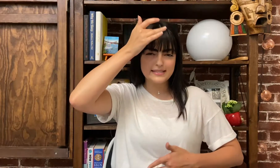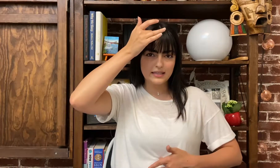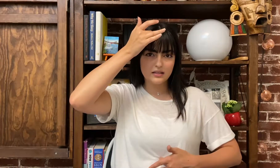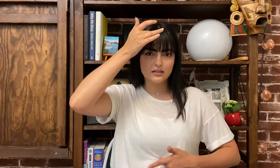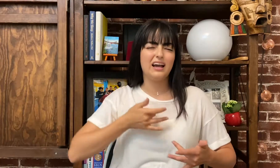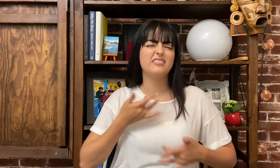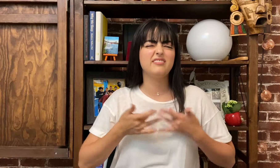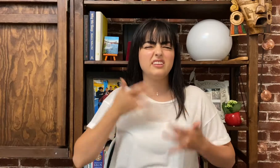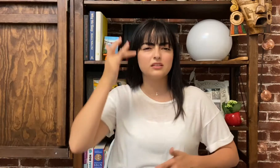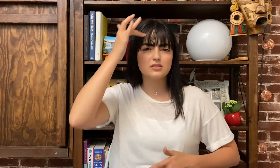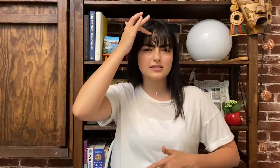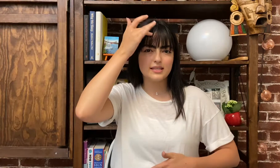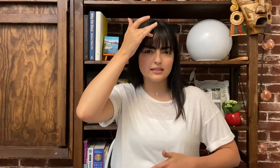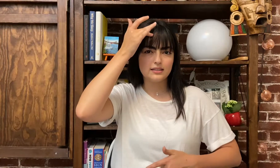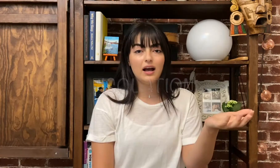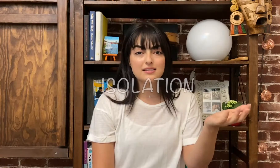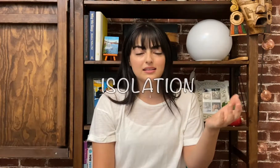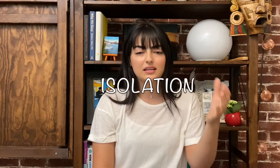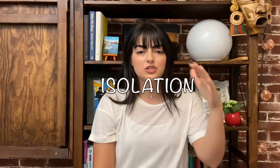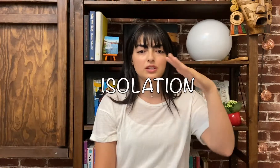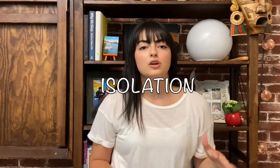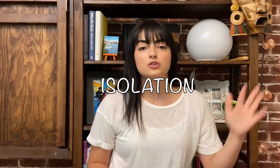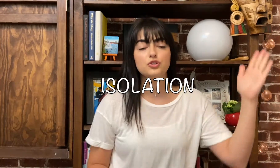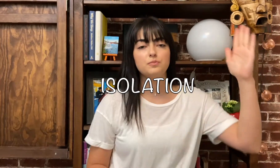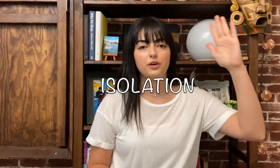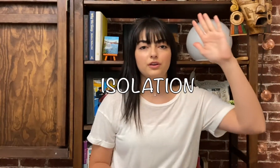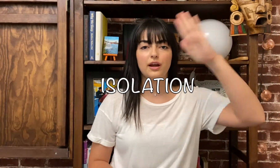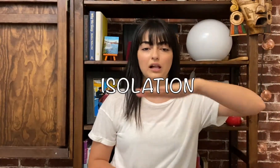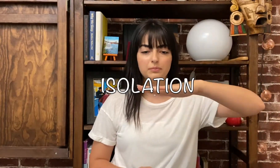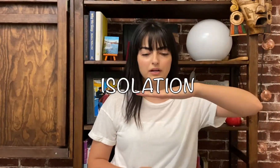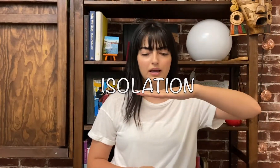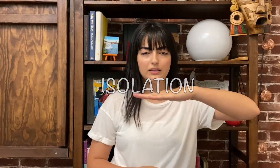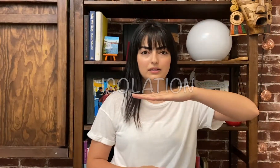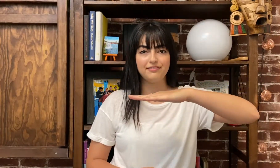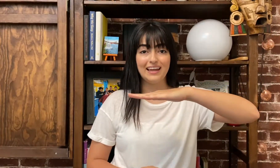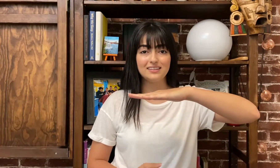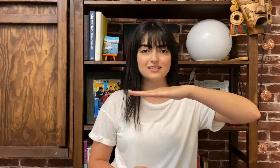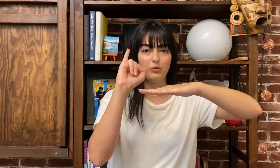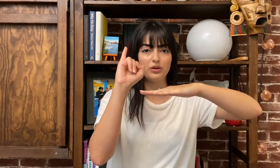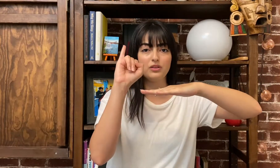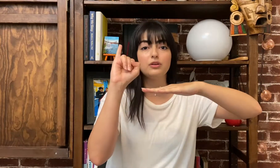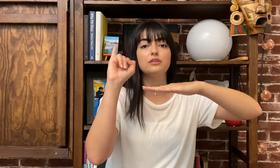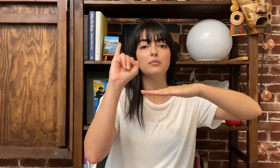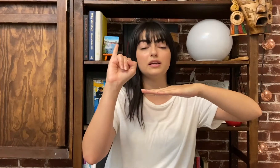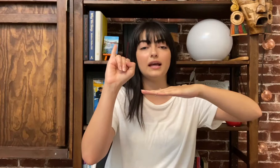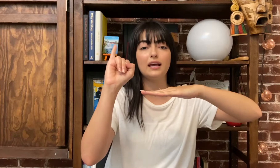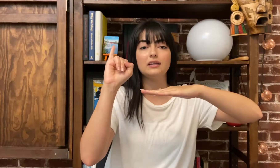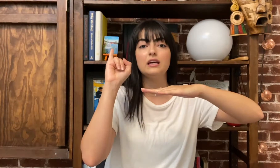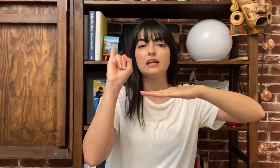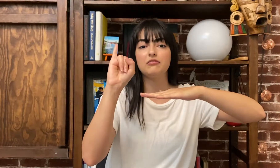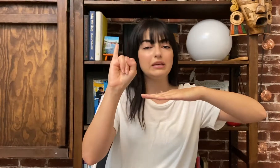sick. I feel sick. Isolation. So just put your helper hand flat with your dominant hand. Give me an